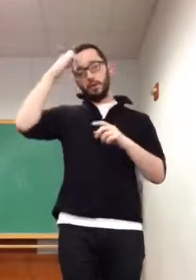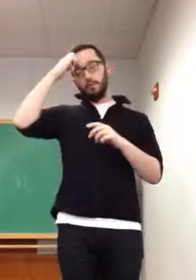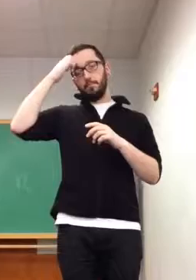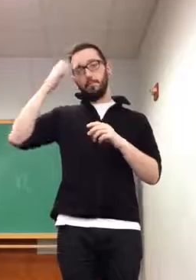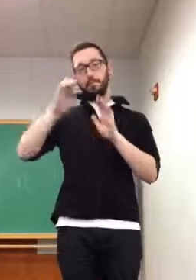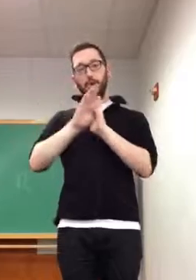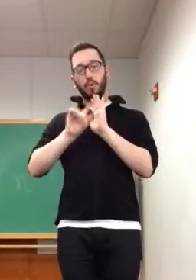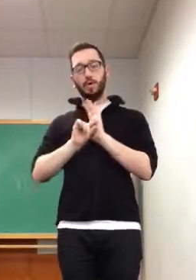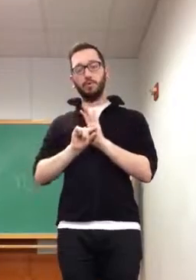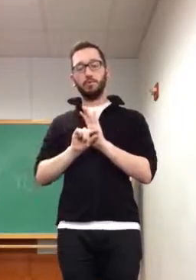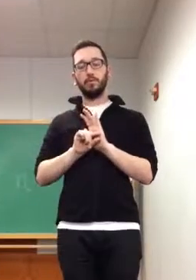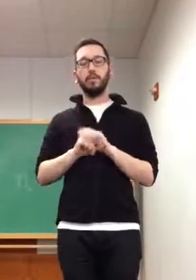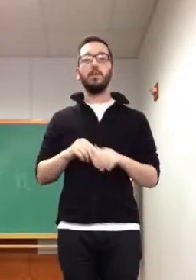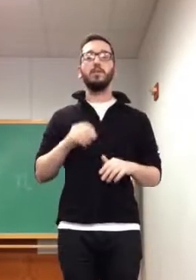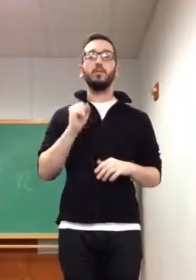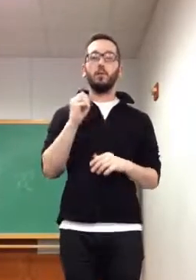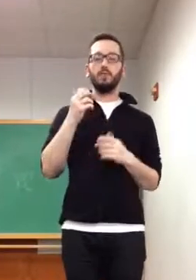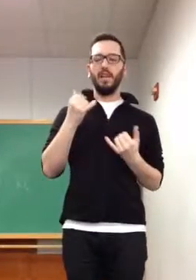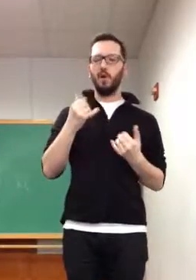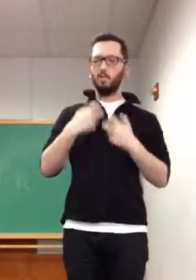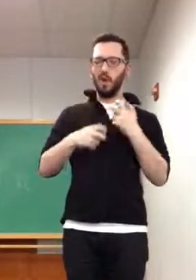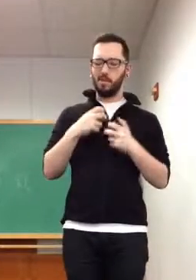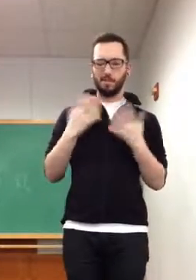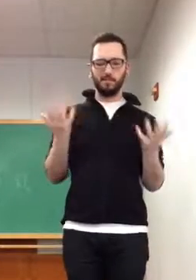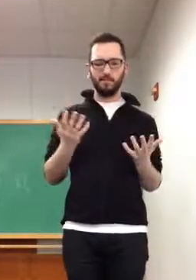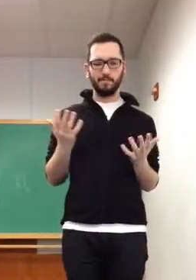had a history that was